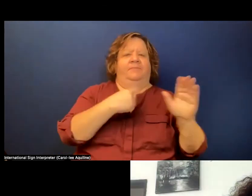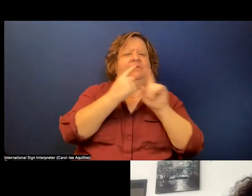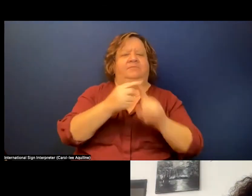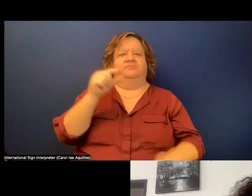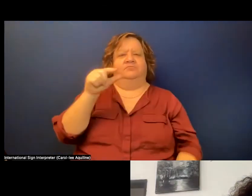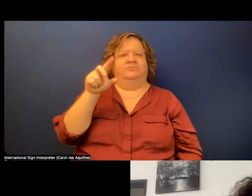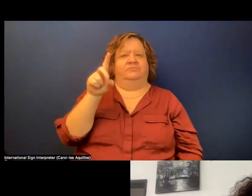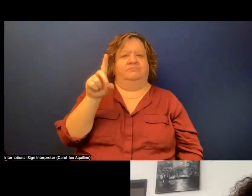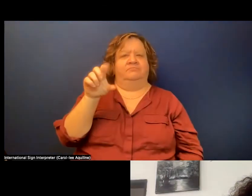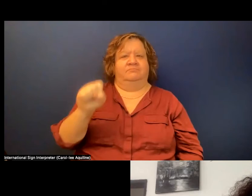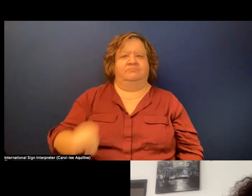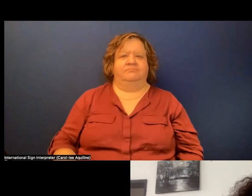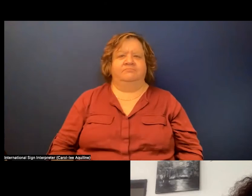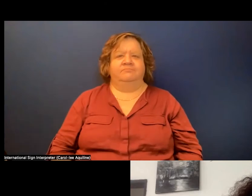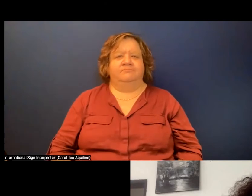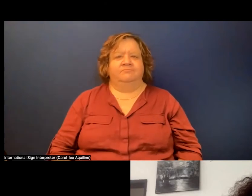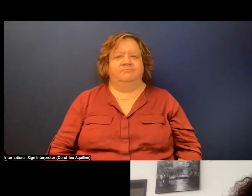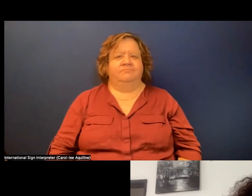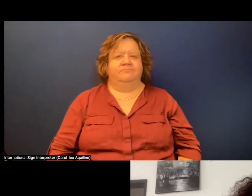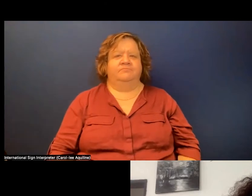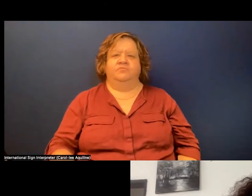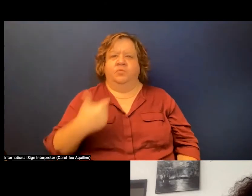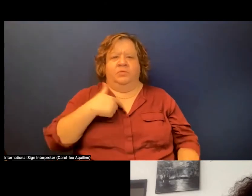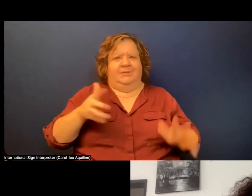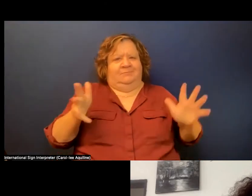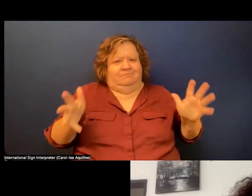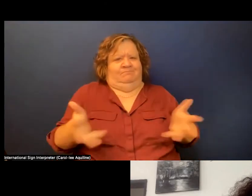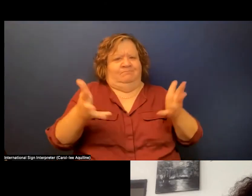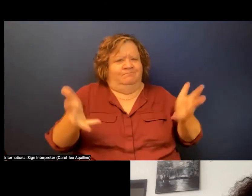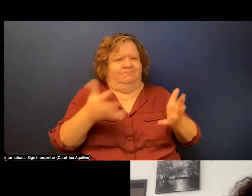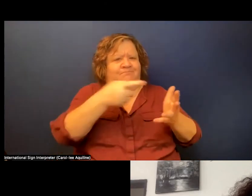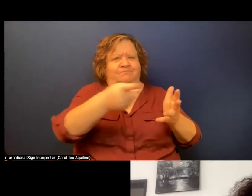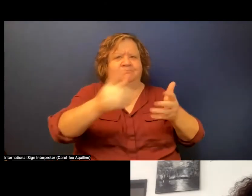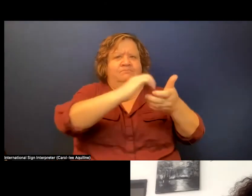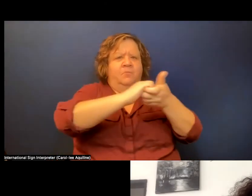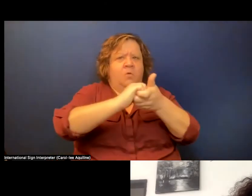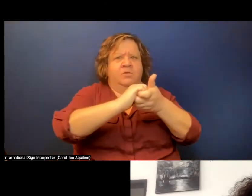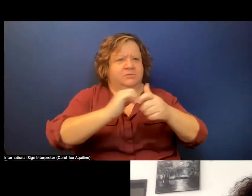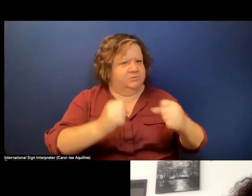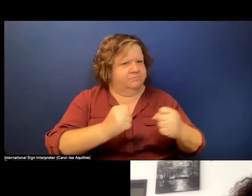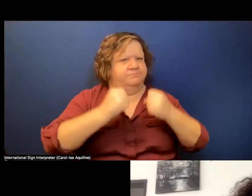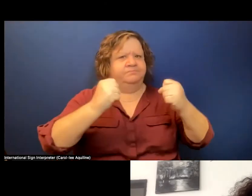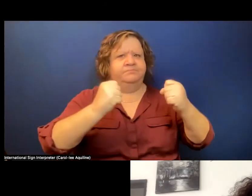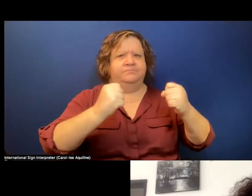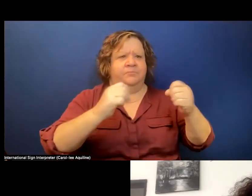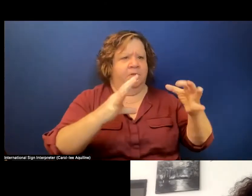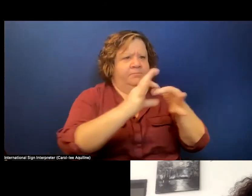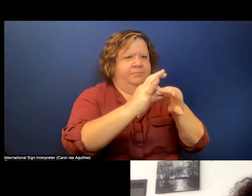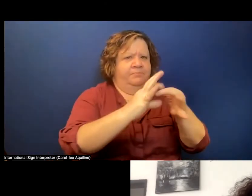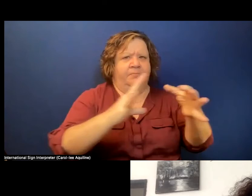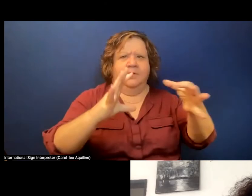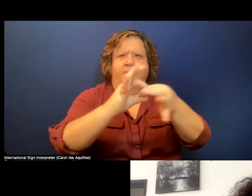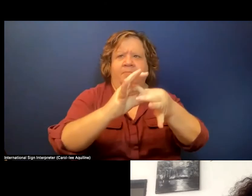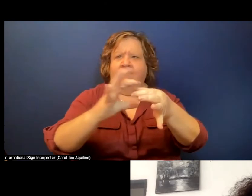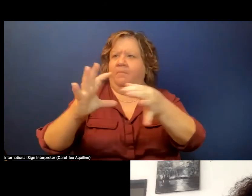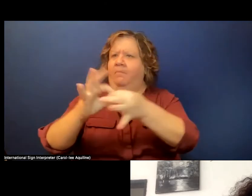establishing partnerships that will help to effectively implement the commitment. And so for us, looking into the